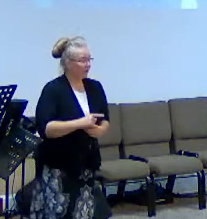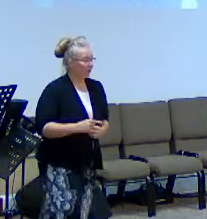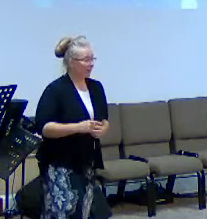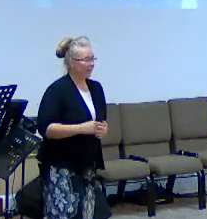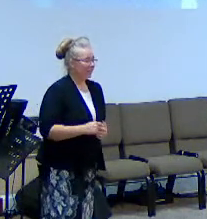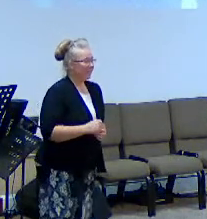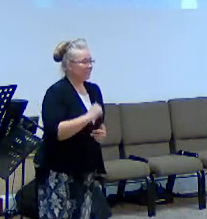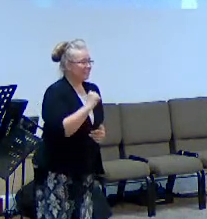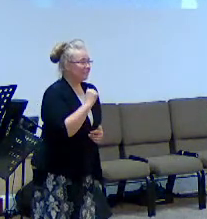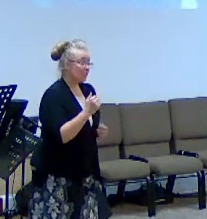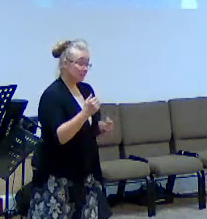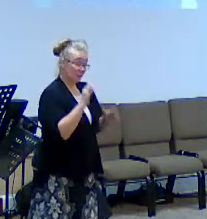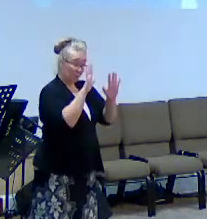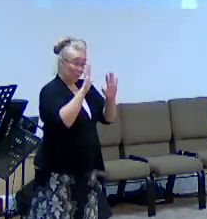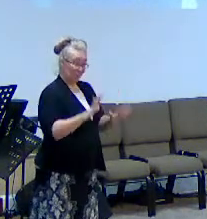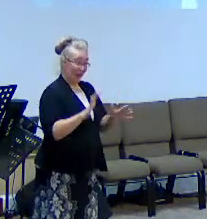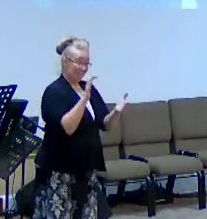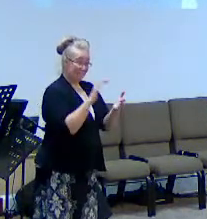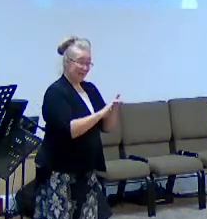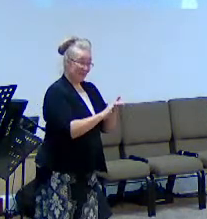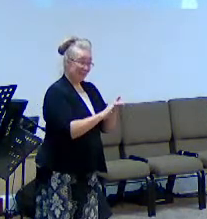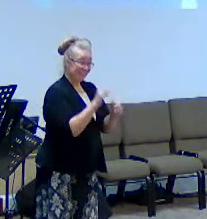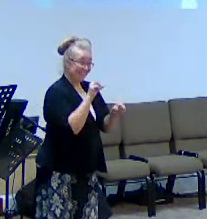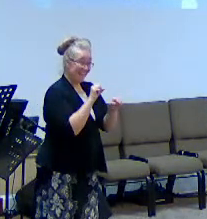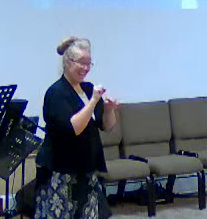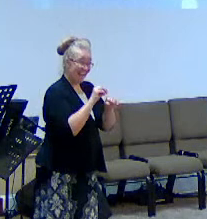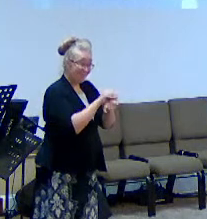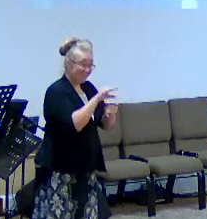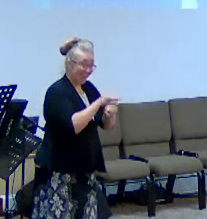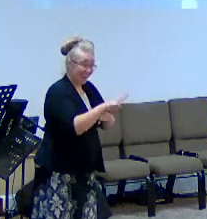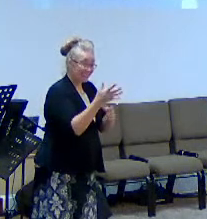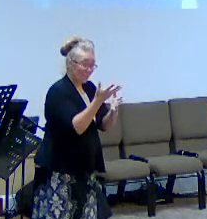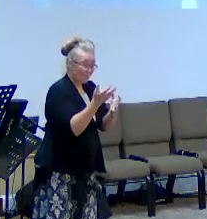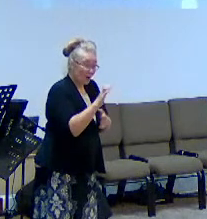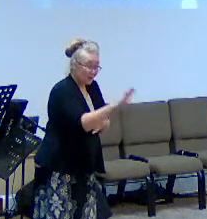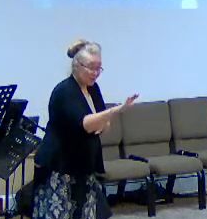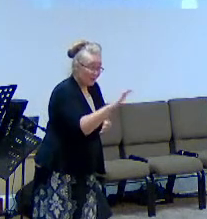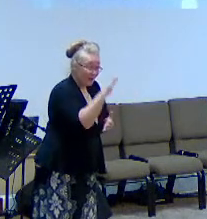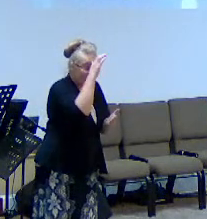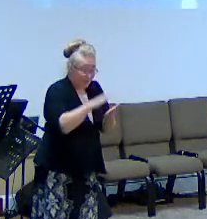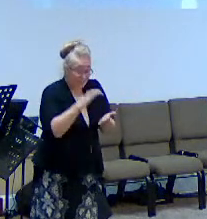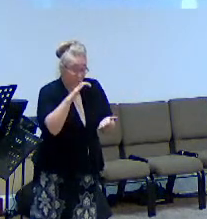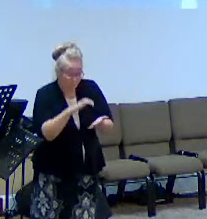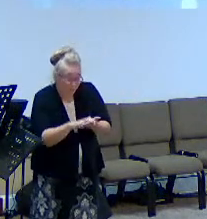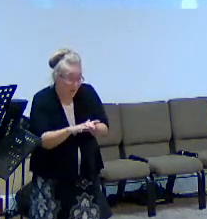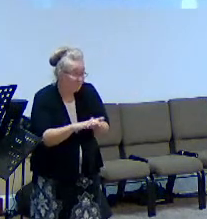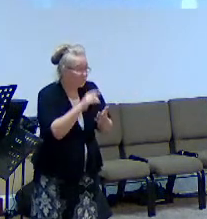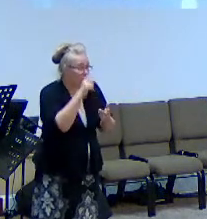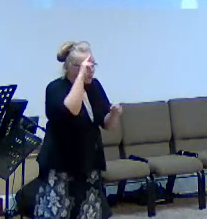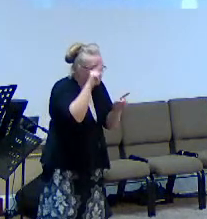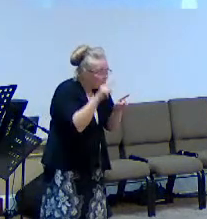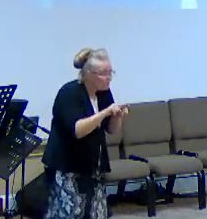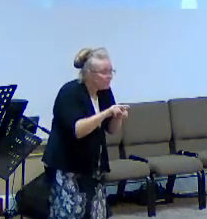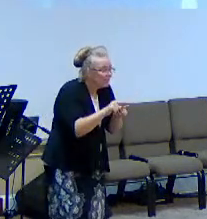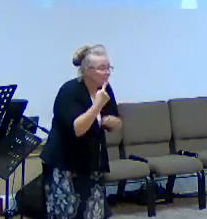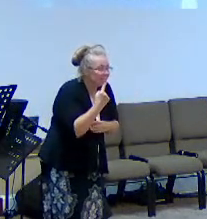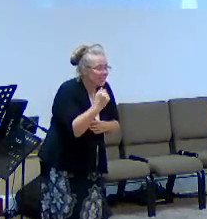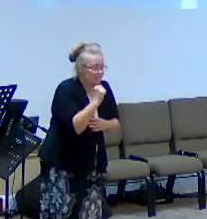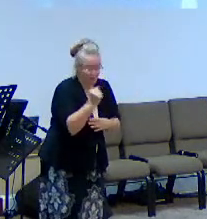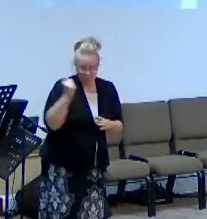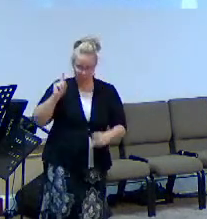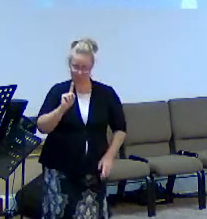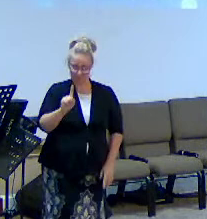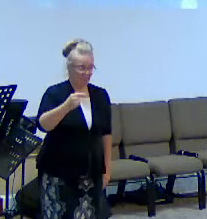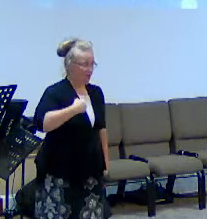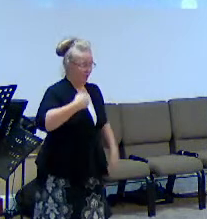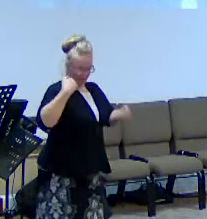isn't marriage. This is great marriage advice. If you want, amen, your spouse, amen, to agree with what you're saying, just don't go in barging in and say, this